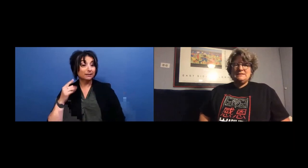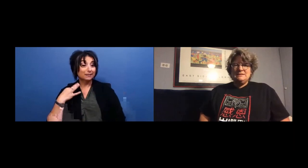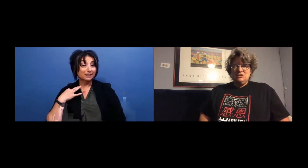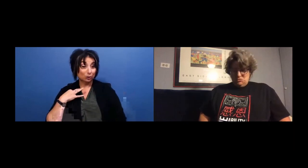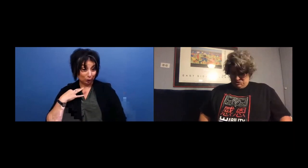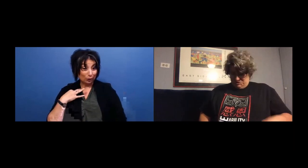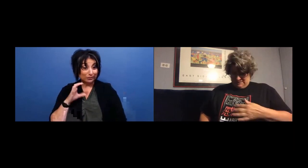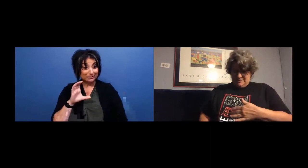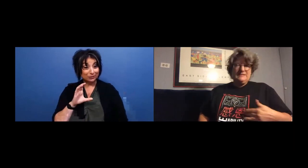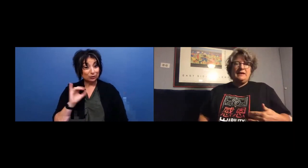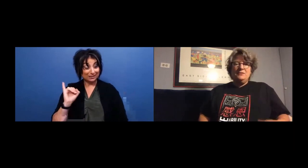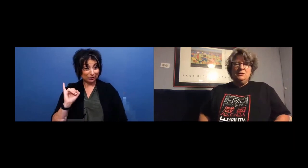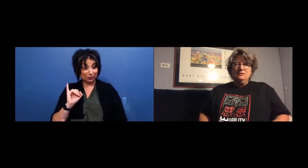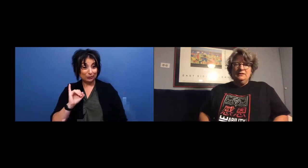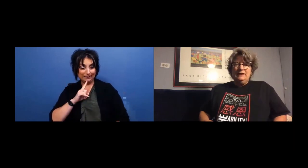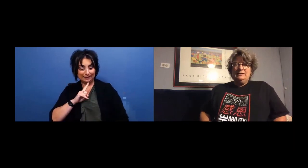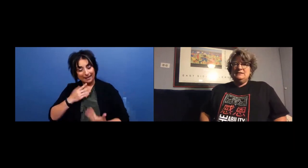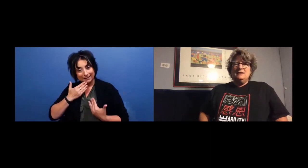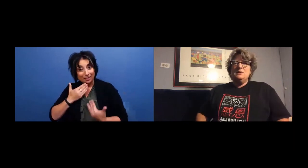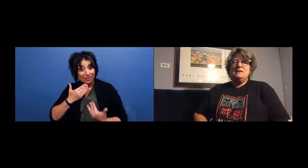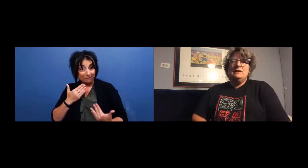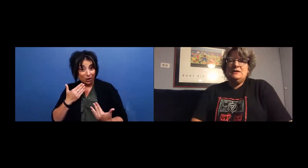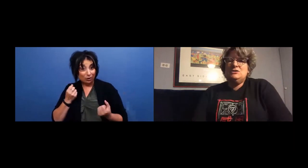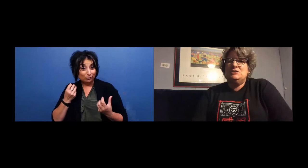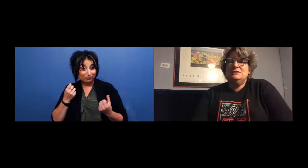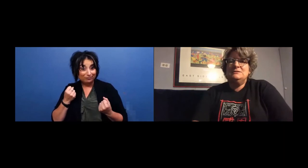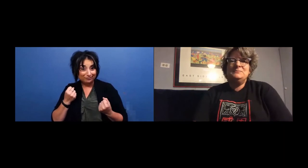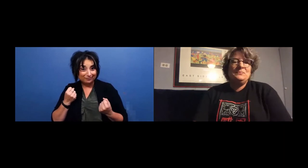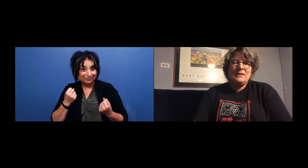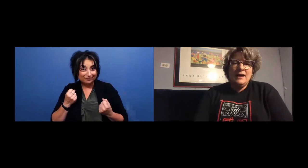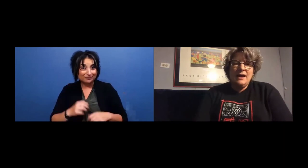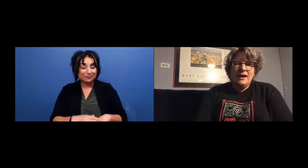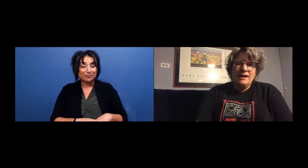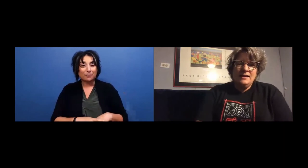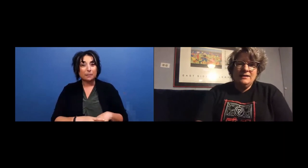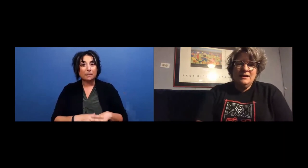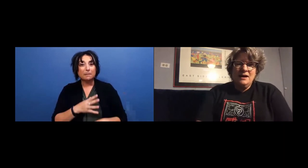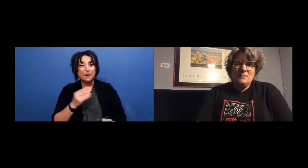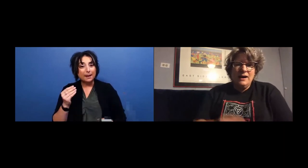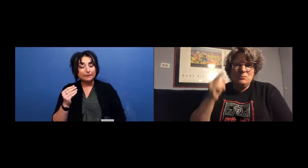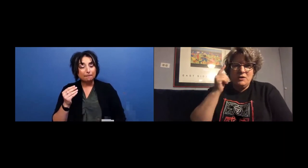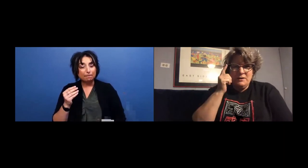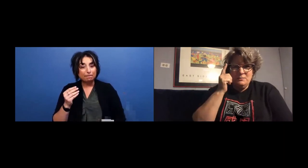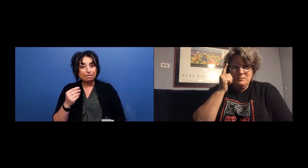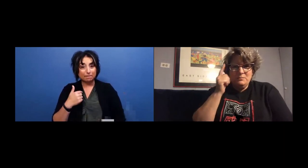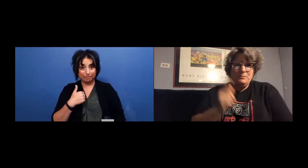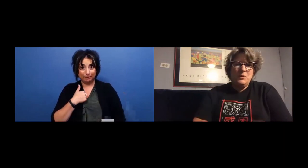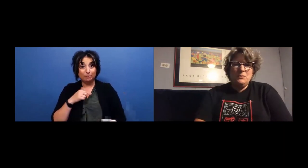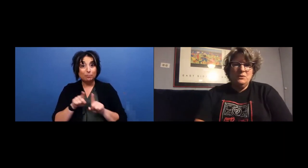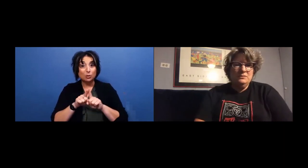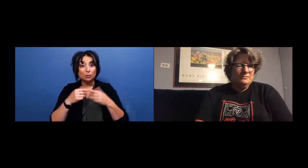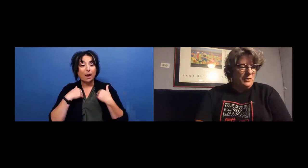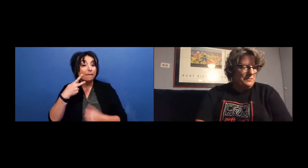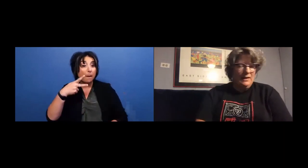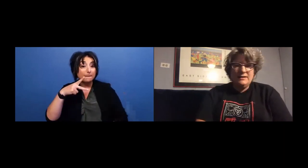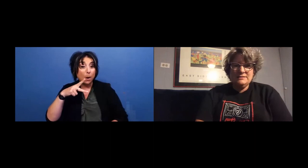Confucius Institute shirt that says thankful, and it's the Ability Event shirt. And I'm wearing